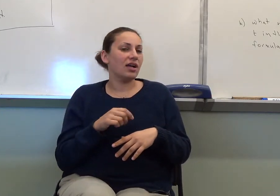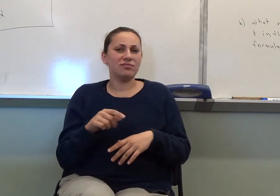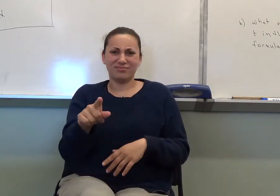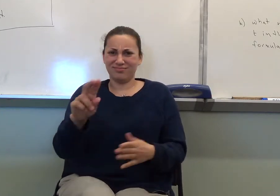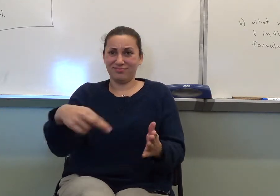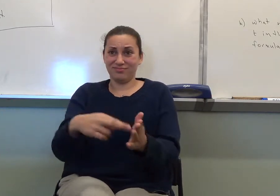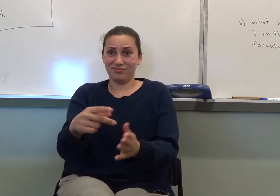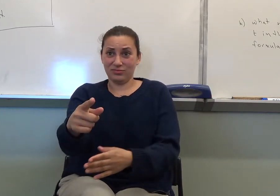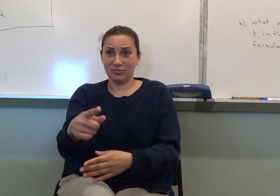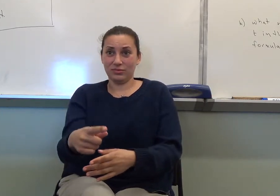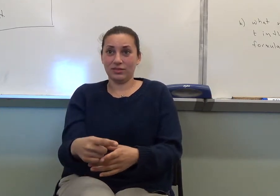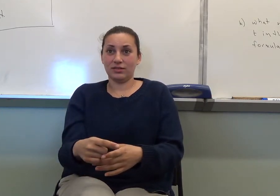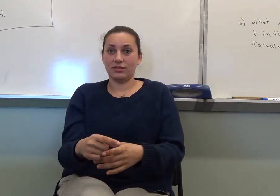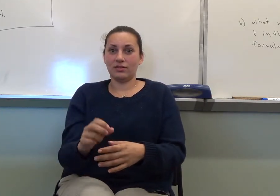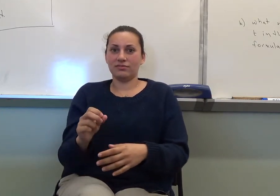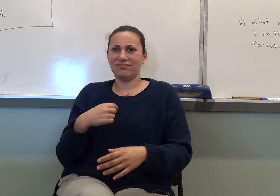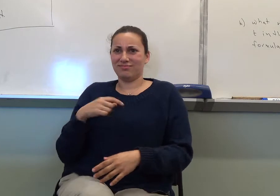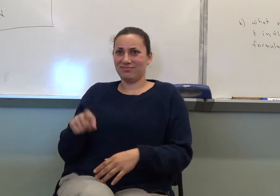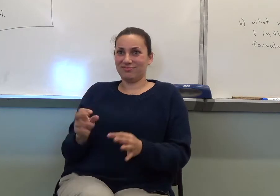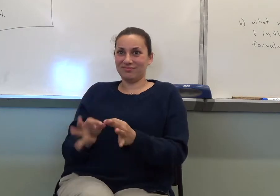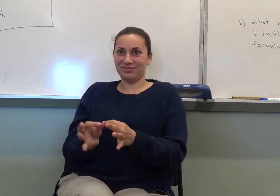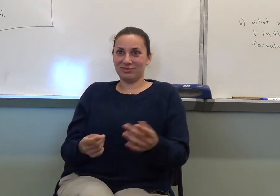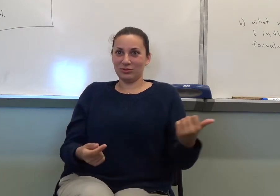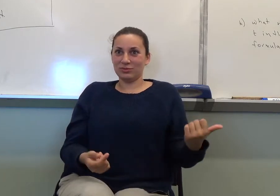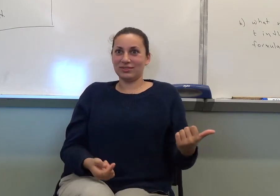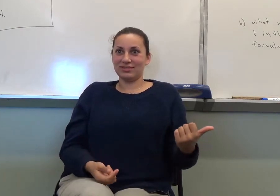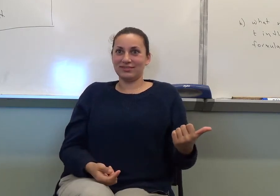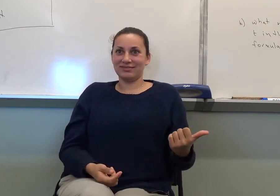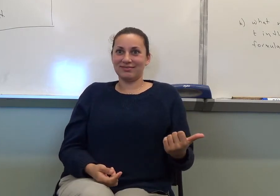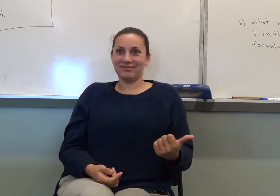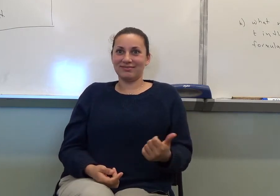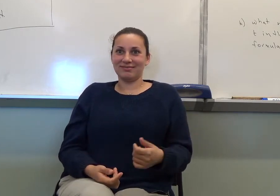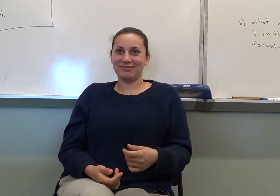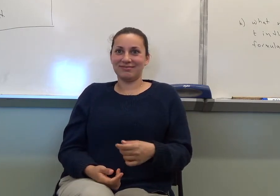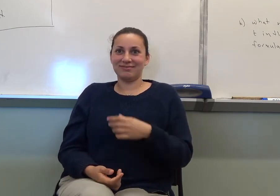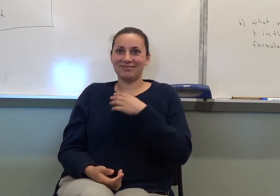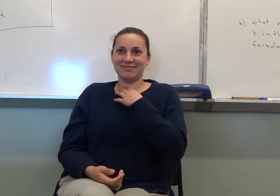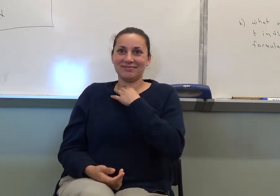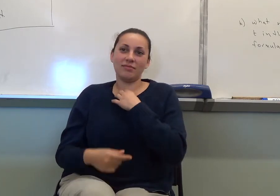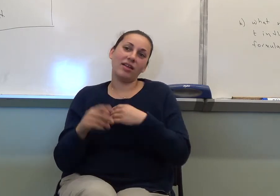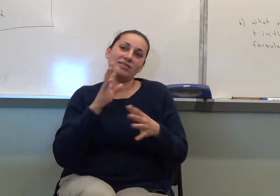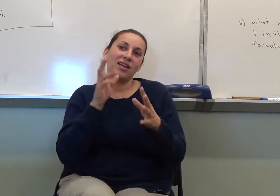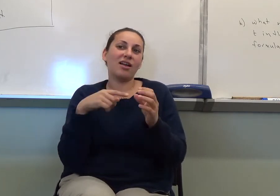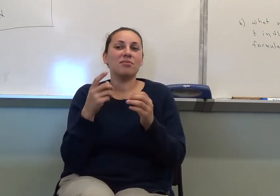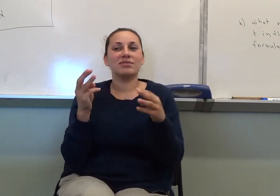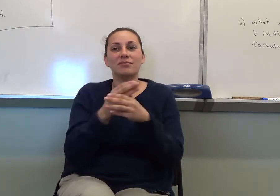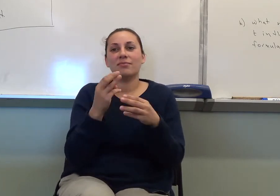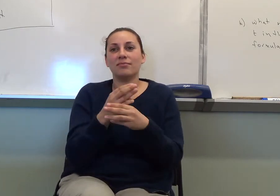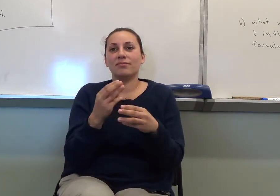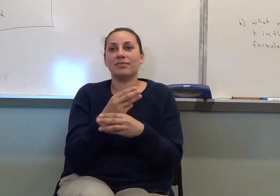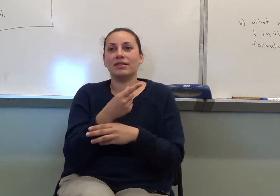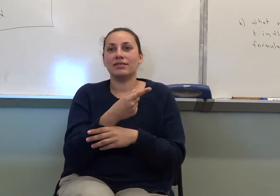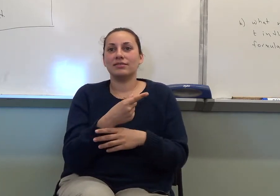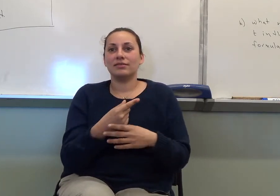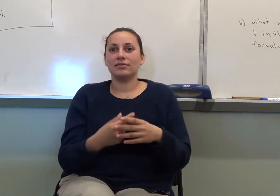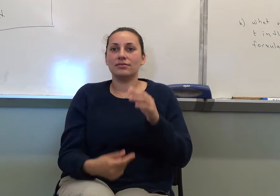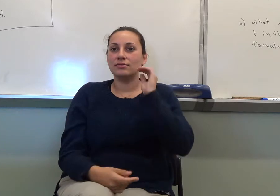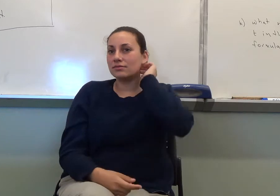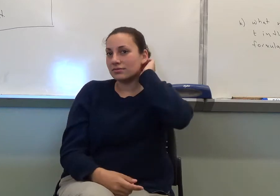have there in 37? What is the percent decrease in price? And the percent decrease, the amount